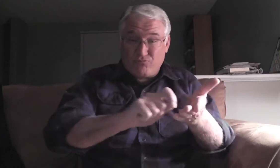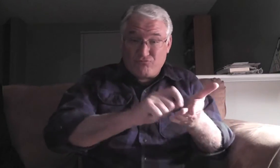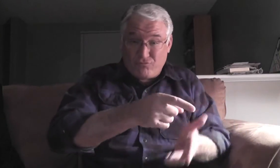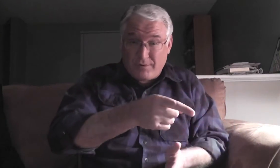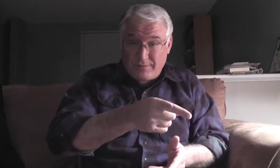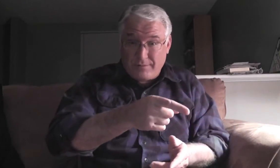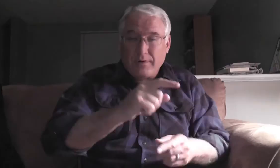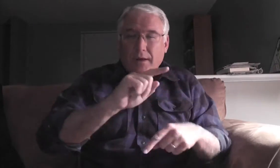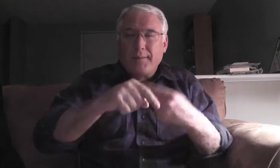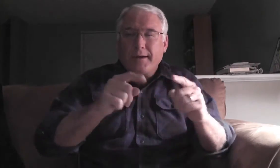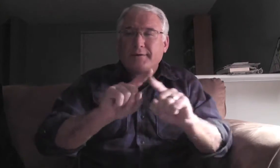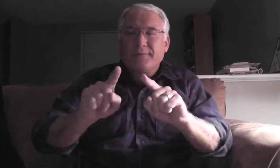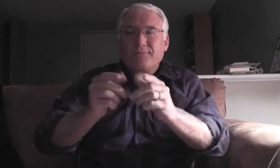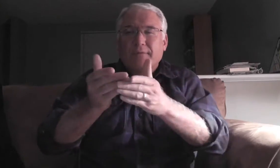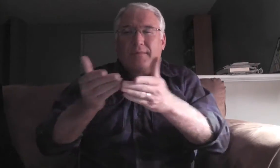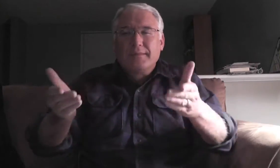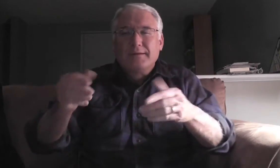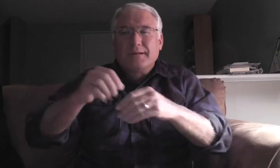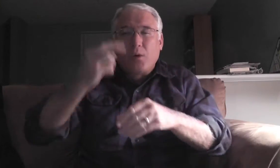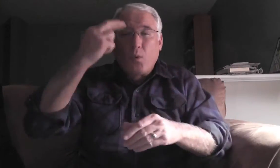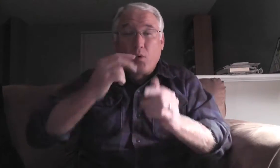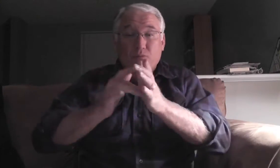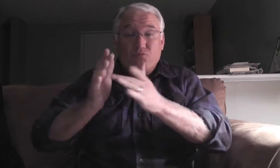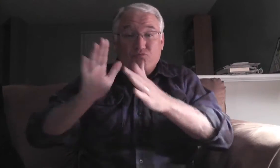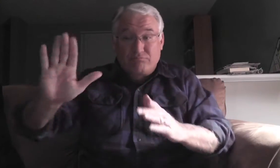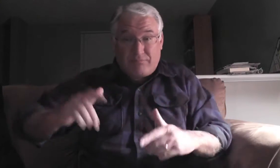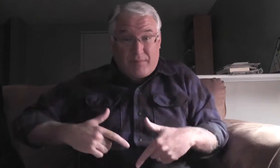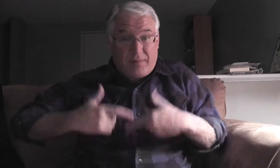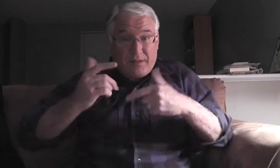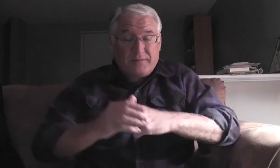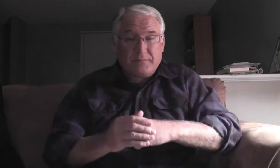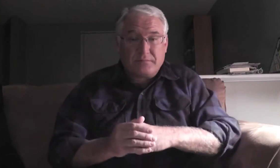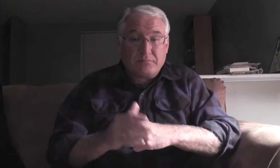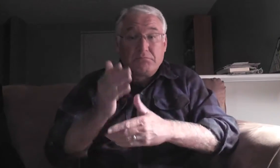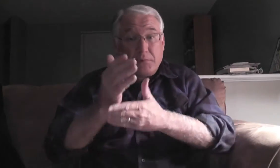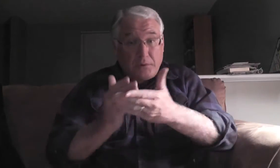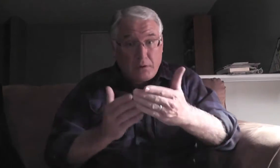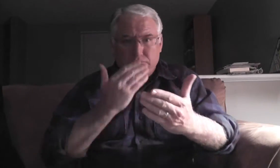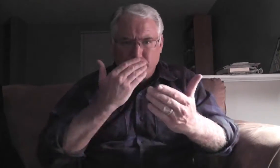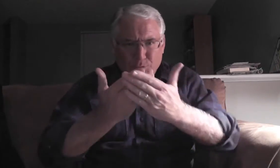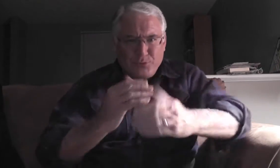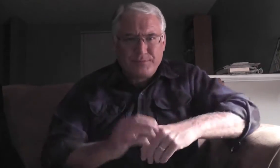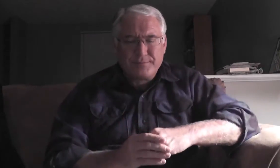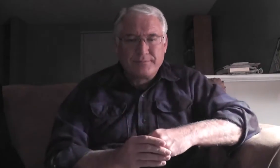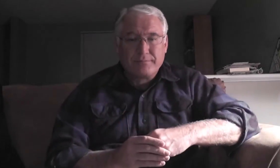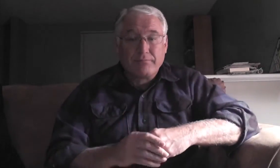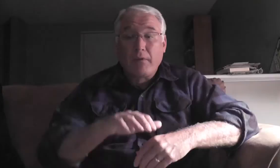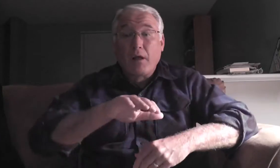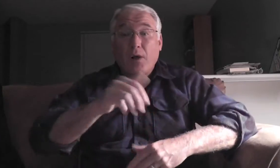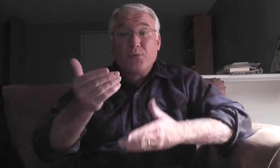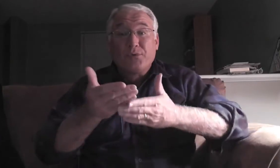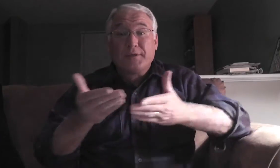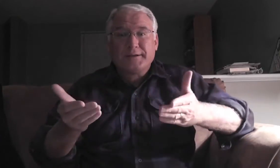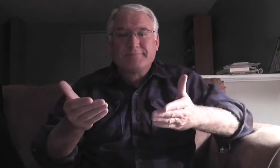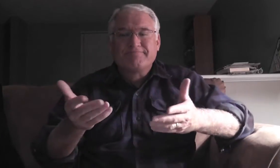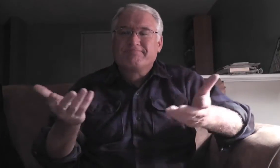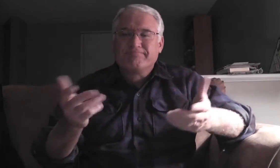Paul's letter about the various things in the Christians at Rome's life. Some things are good and